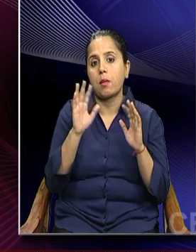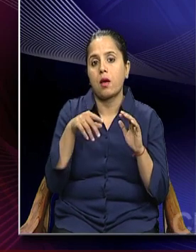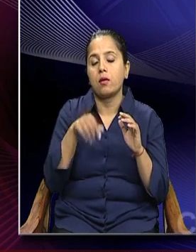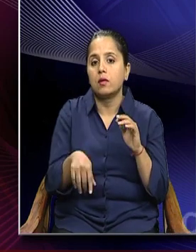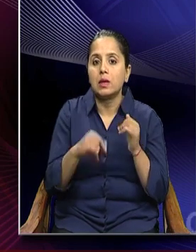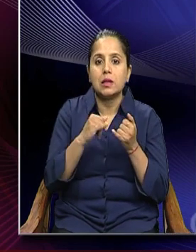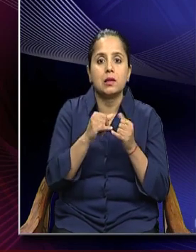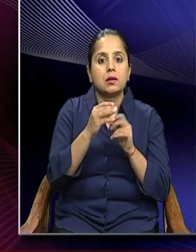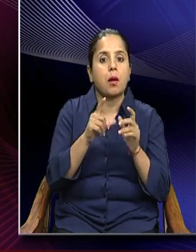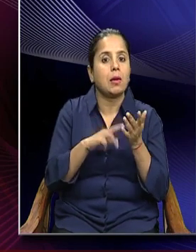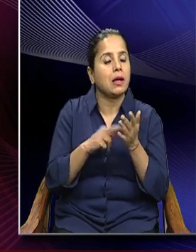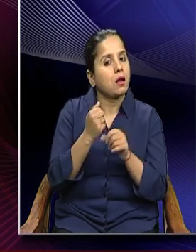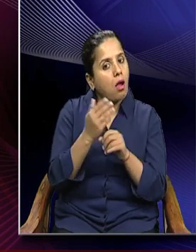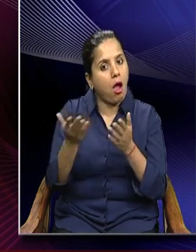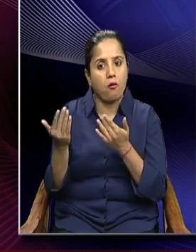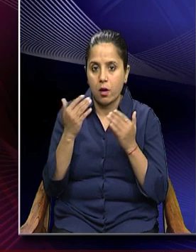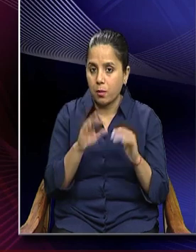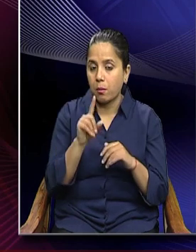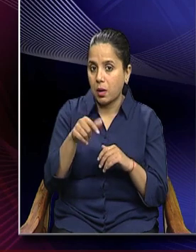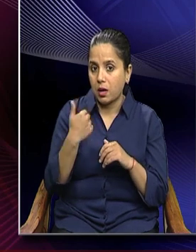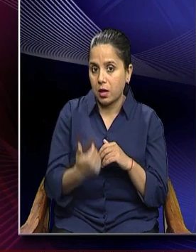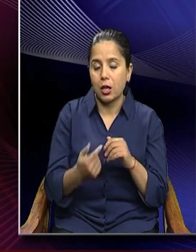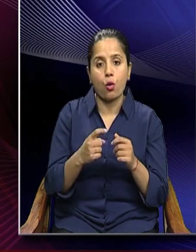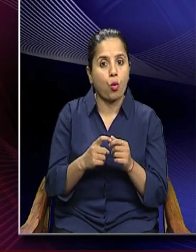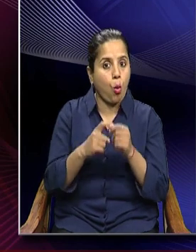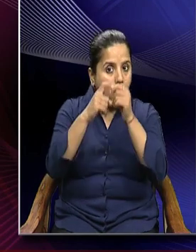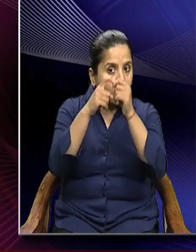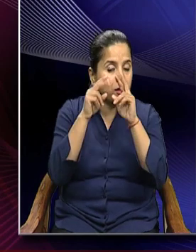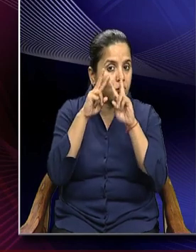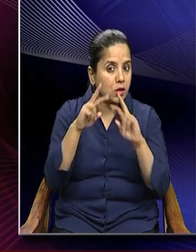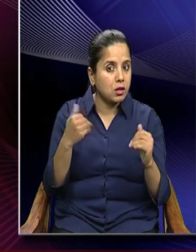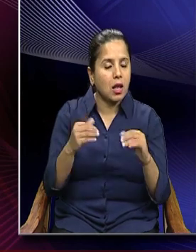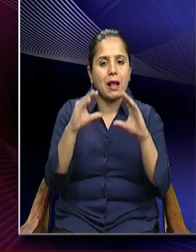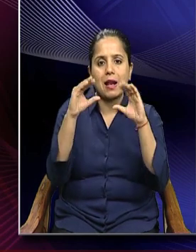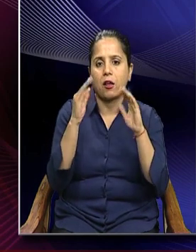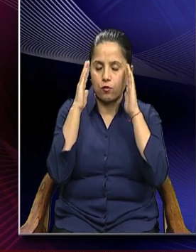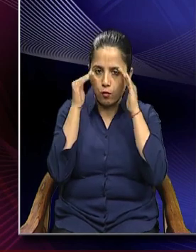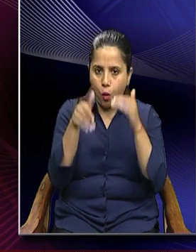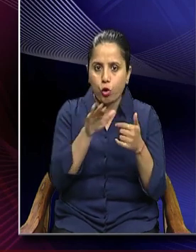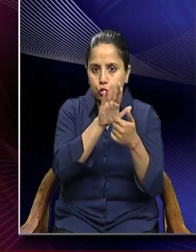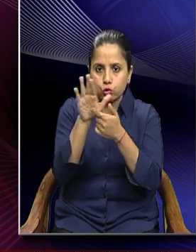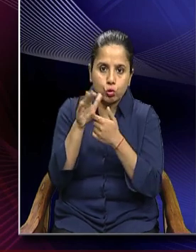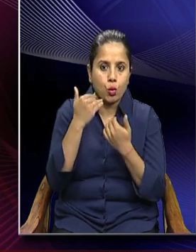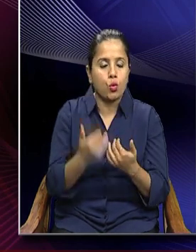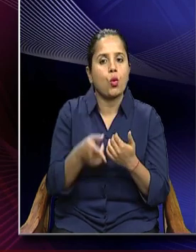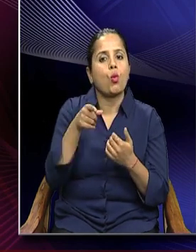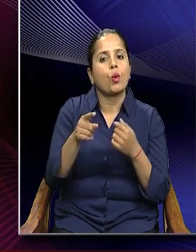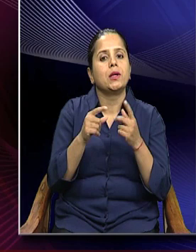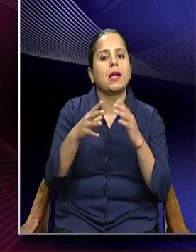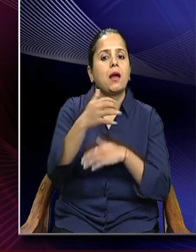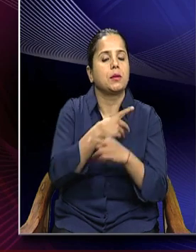sampling techniques available, but since in qualitative research there is less focus on representativeness of the